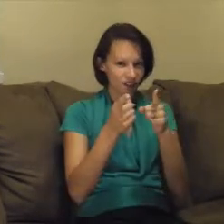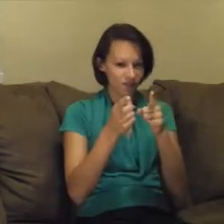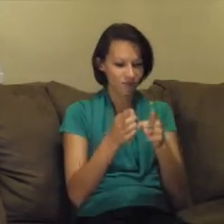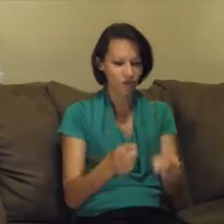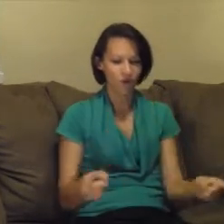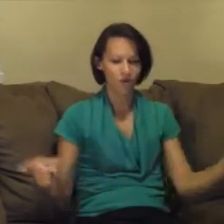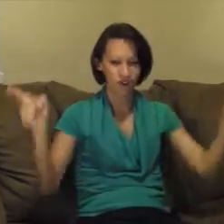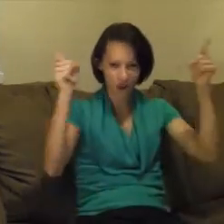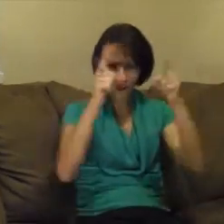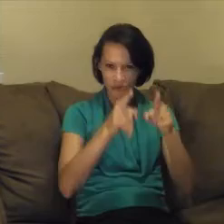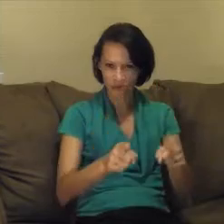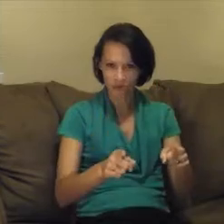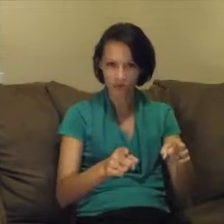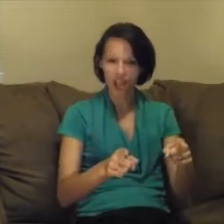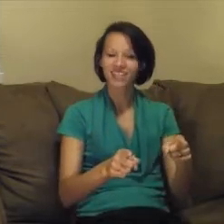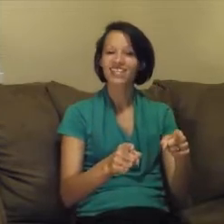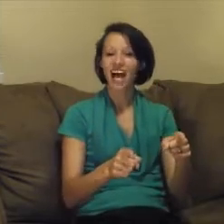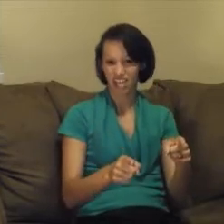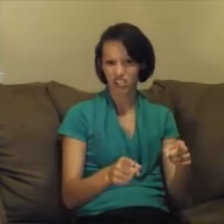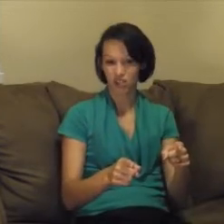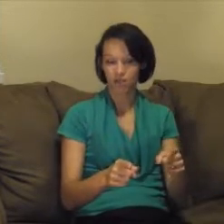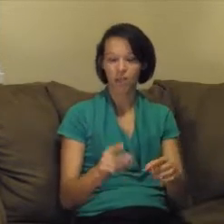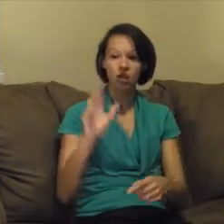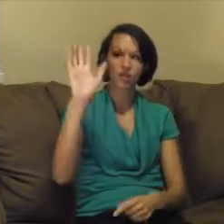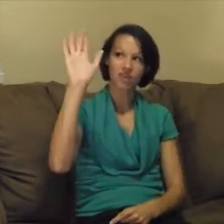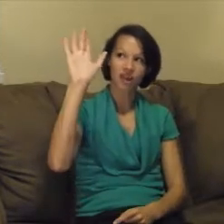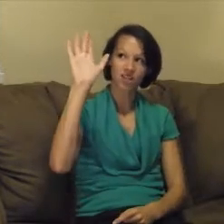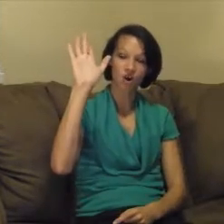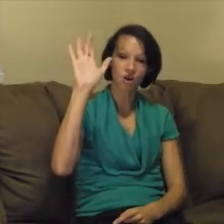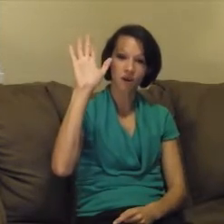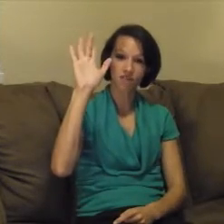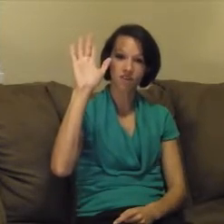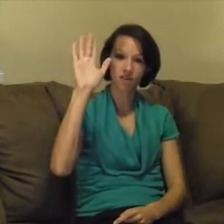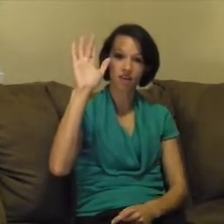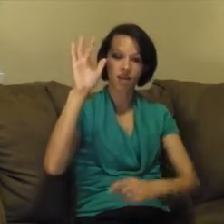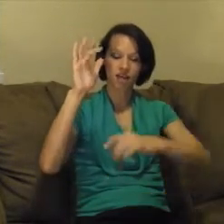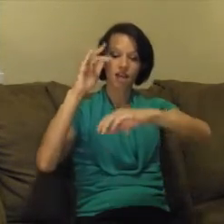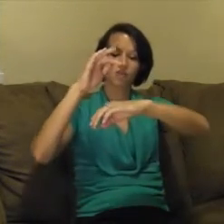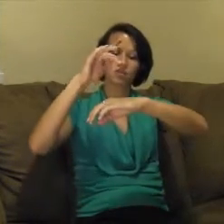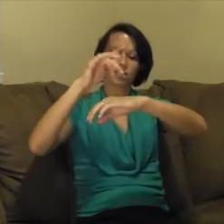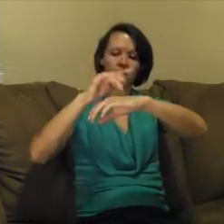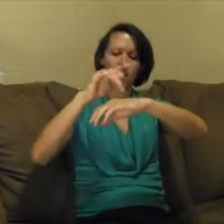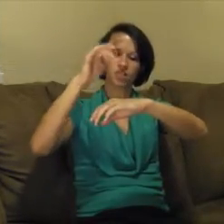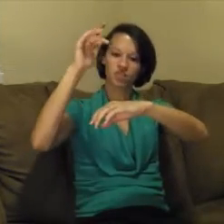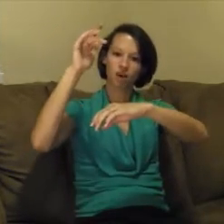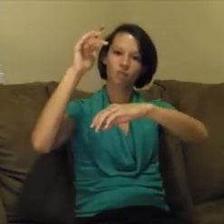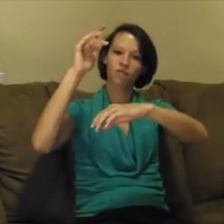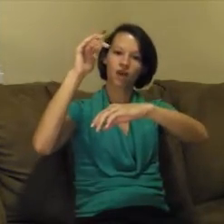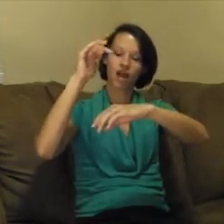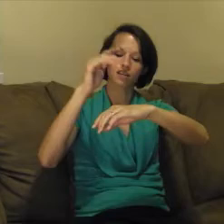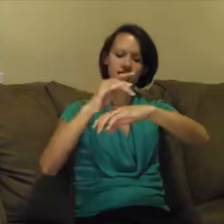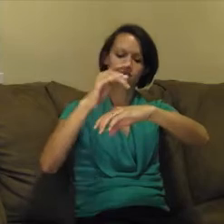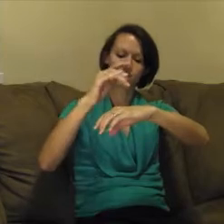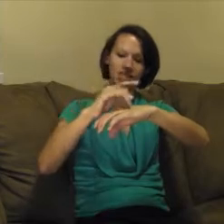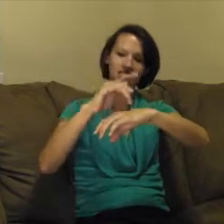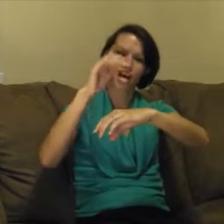whenever, you already know, touch. You get that tall man finger again, and you just touch the top of your hand.